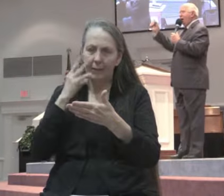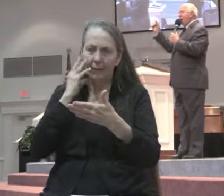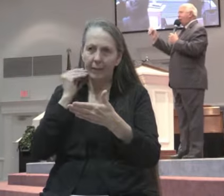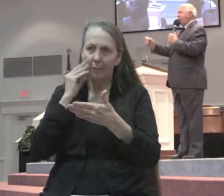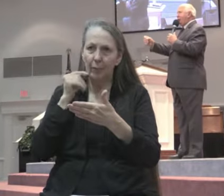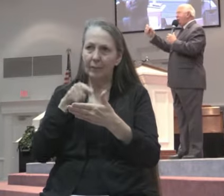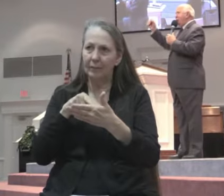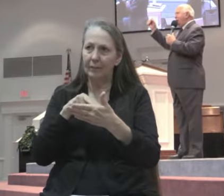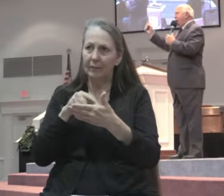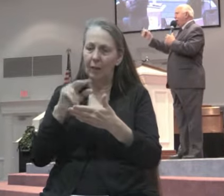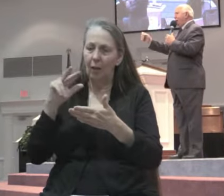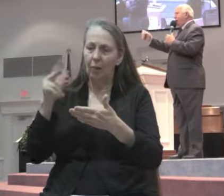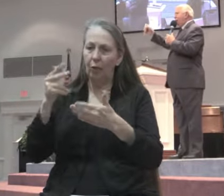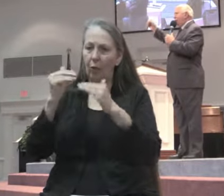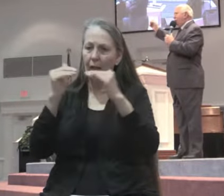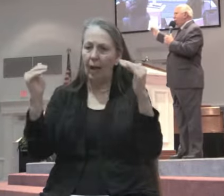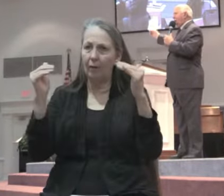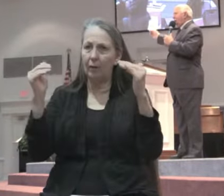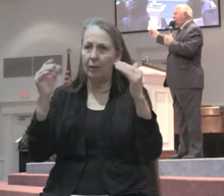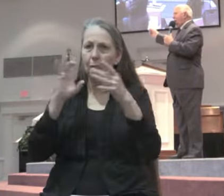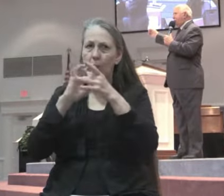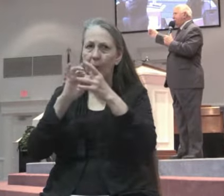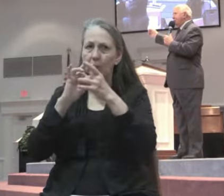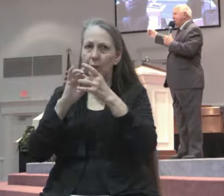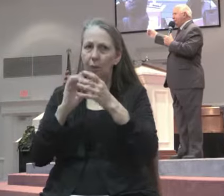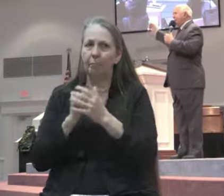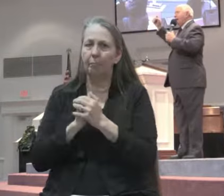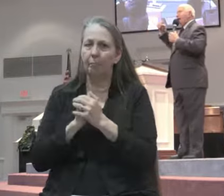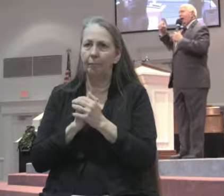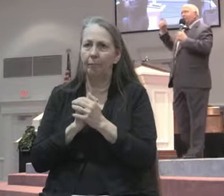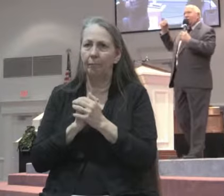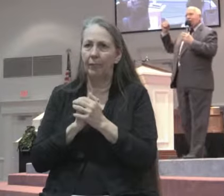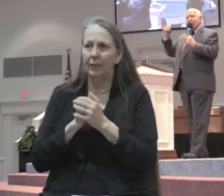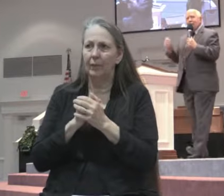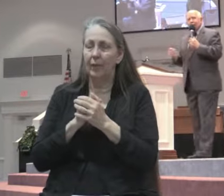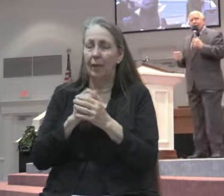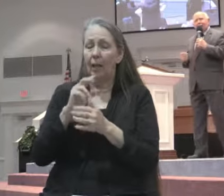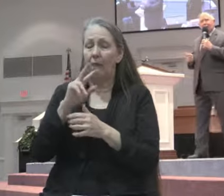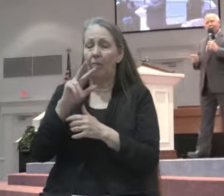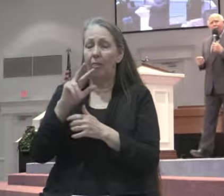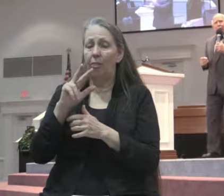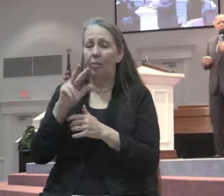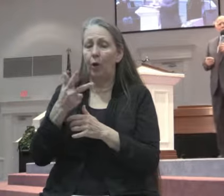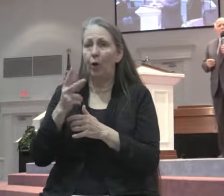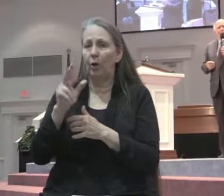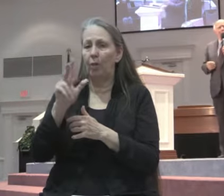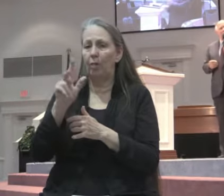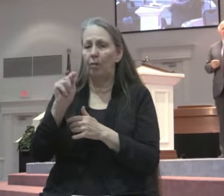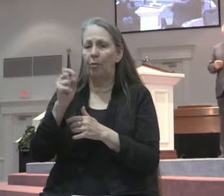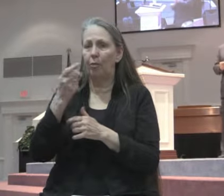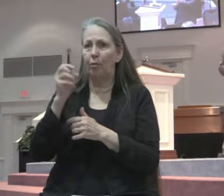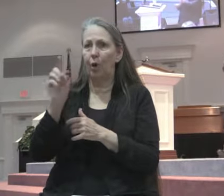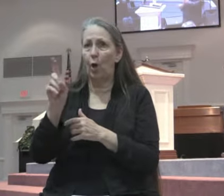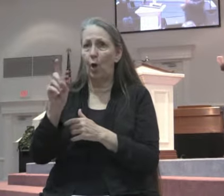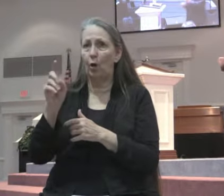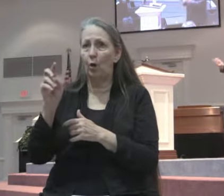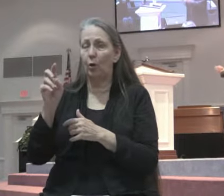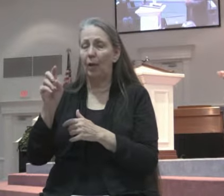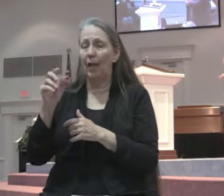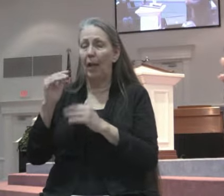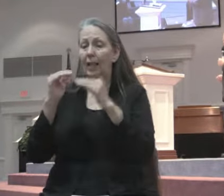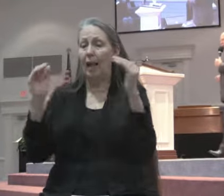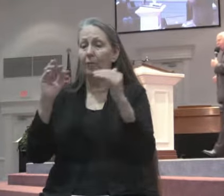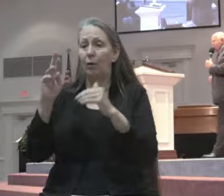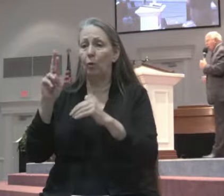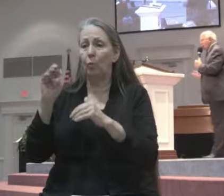experience of third level relationship. Now, see, you folks are a little quiet when I said that, because you may